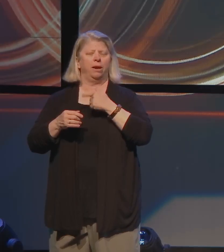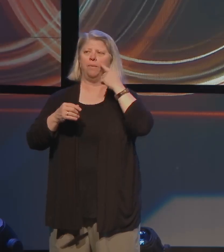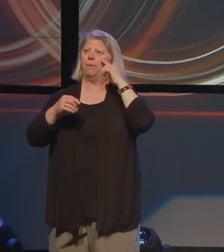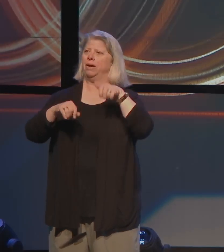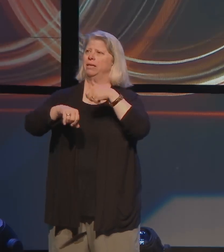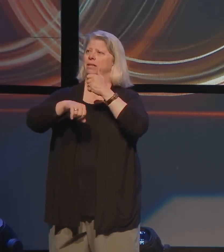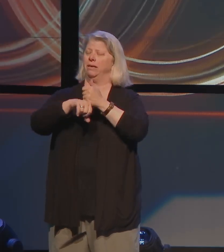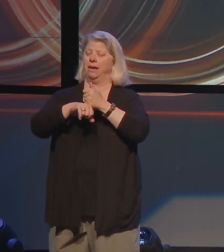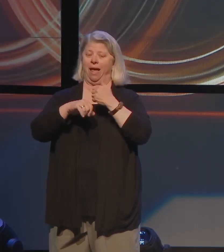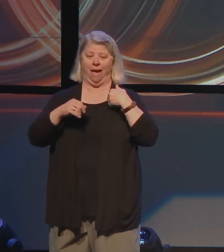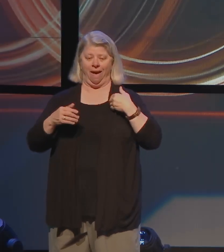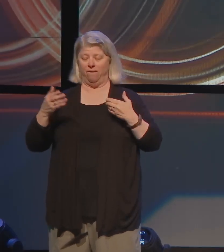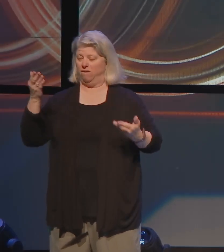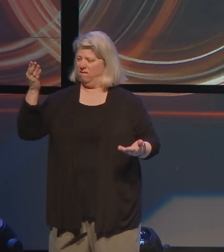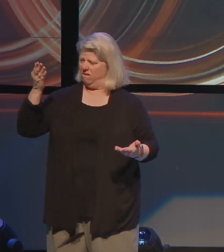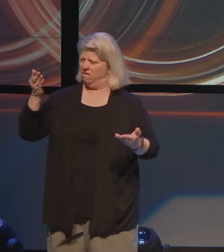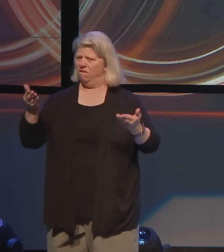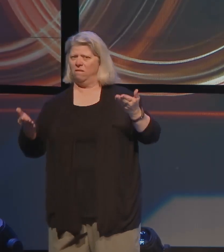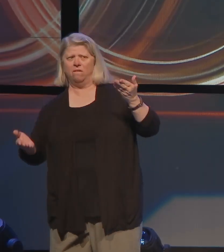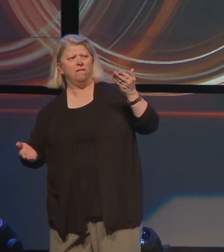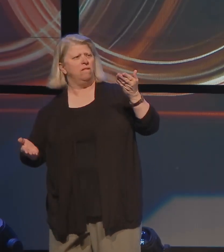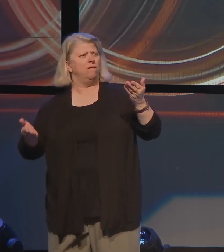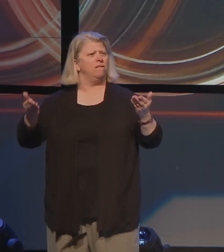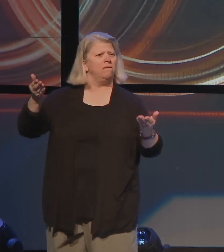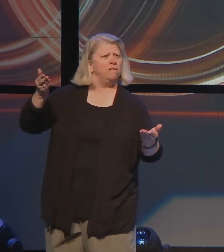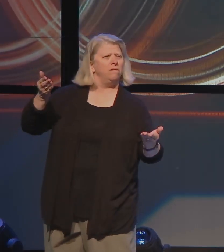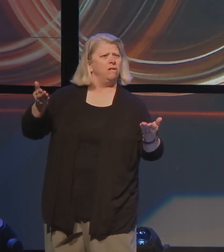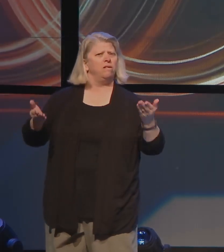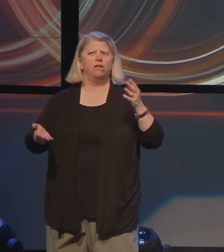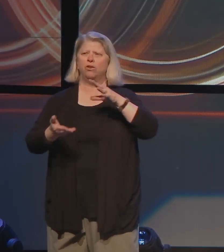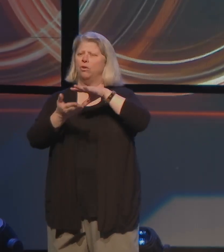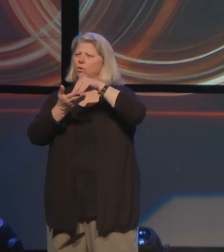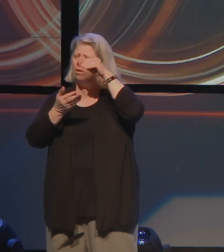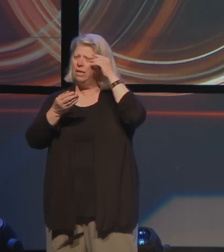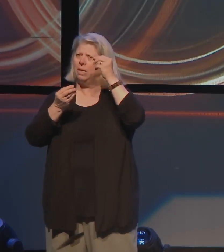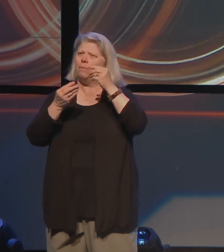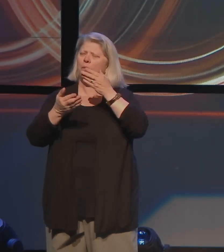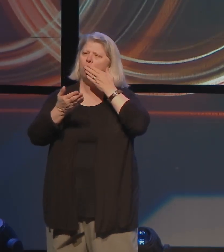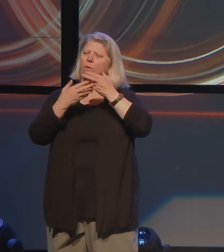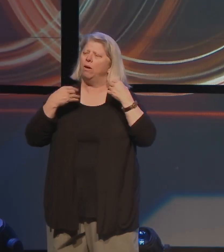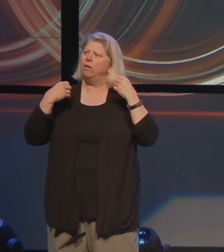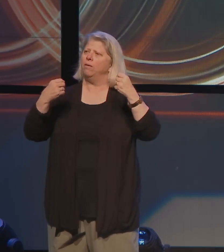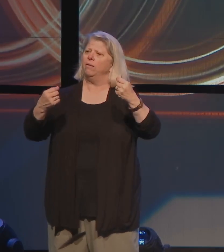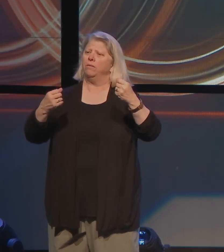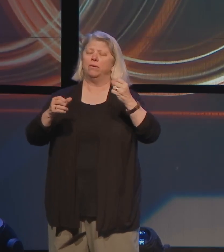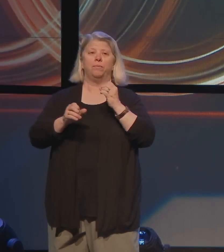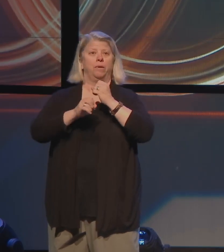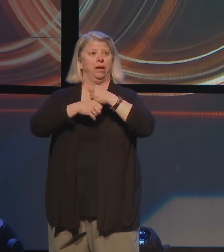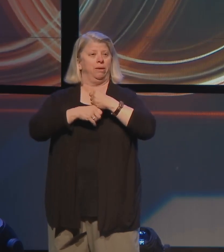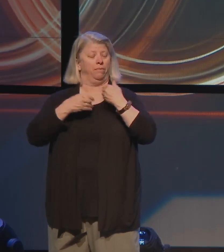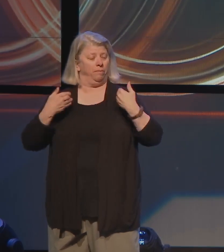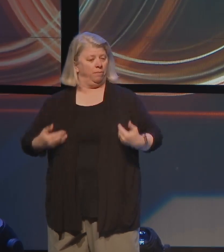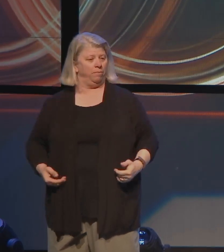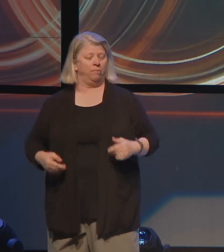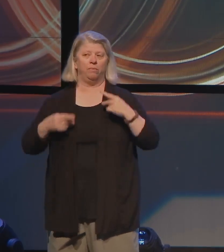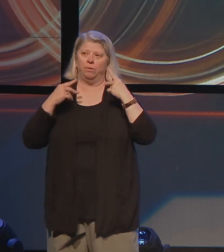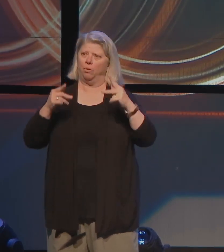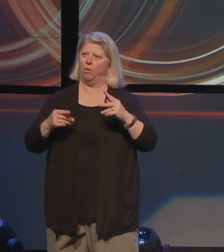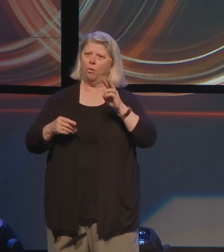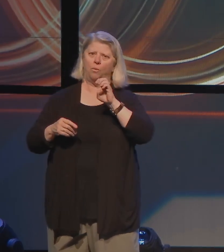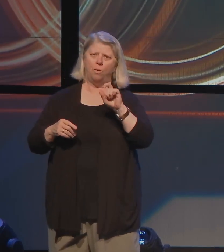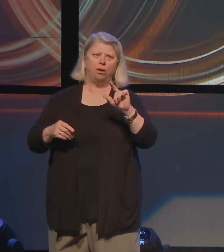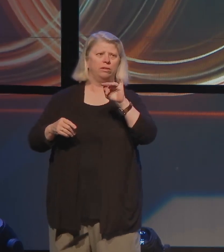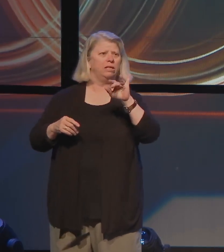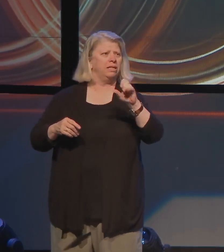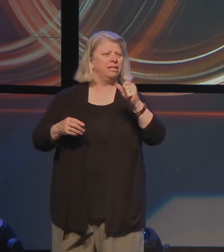shift to hold both of these things in balance? Like, how can we learn to think about well-being and produce and be people of wellness